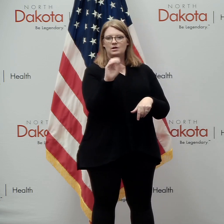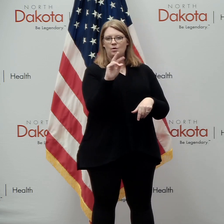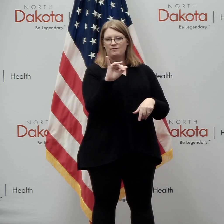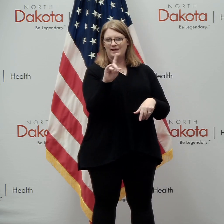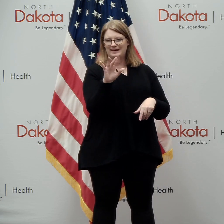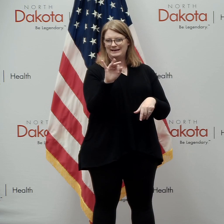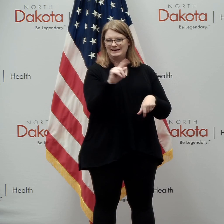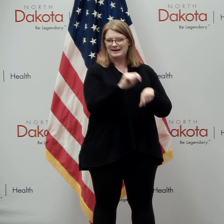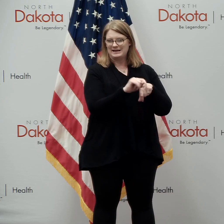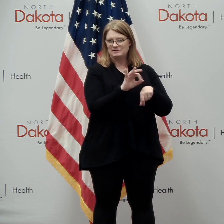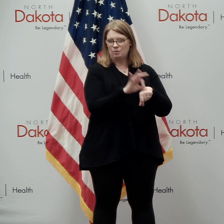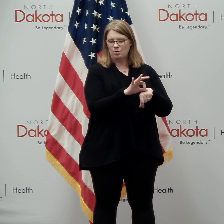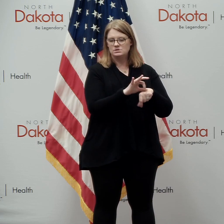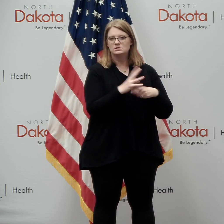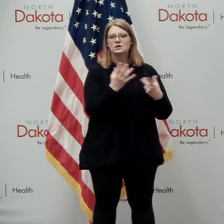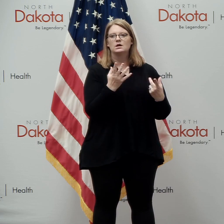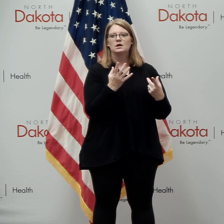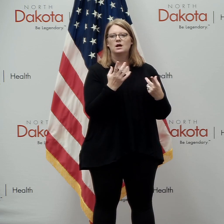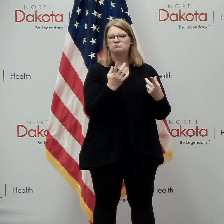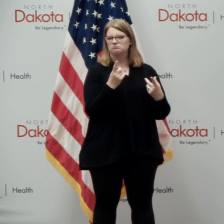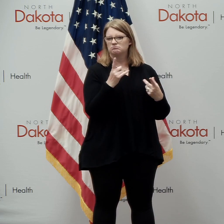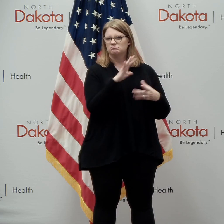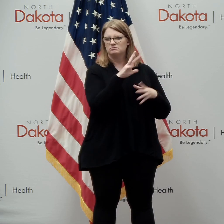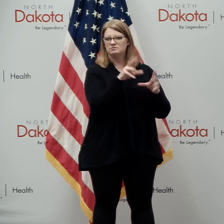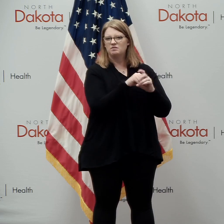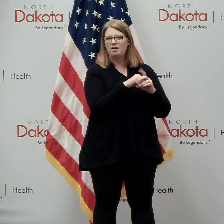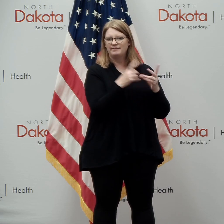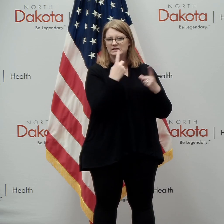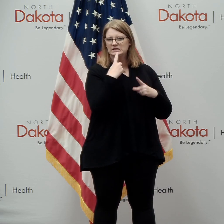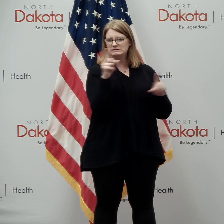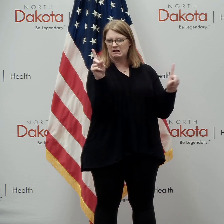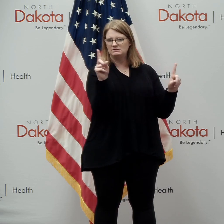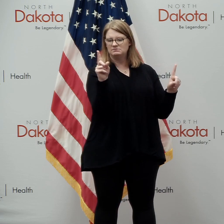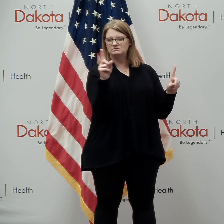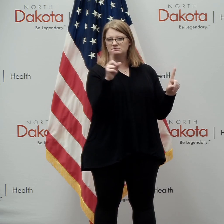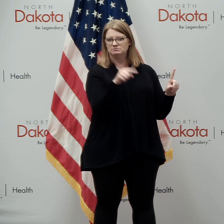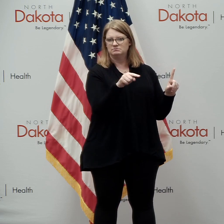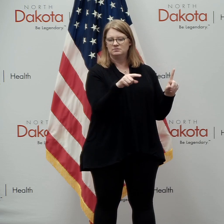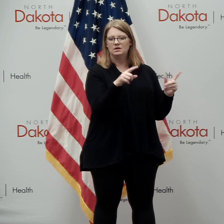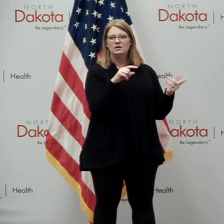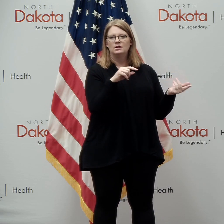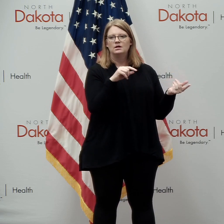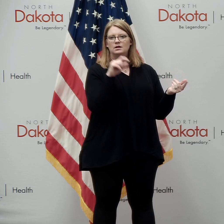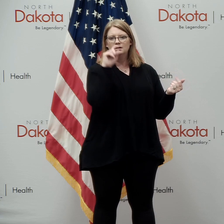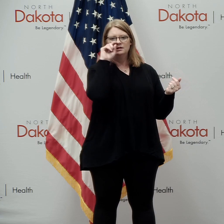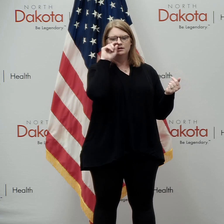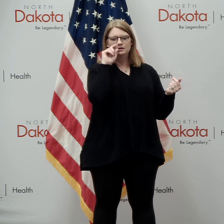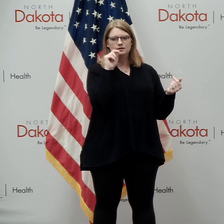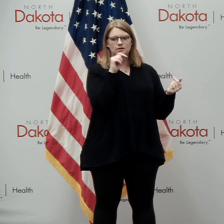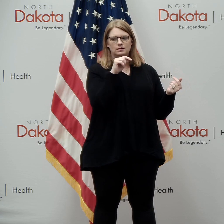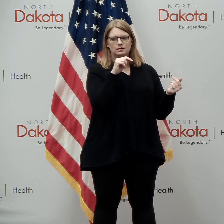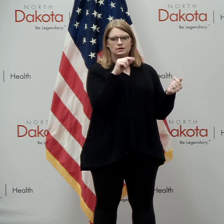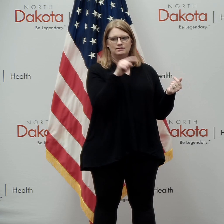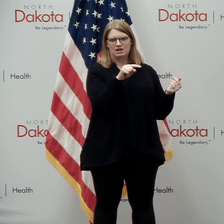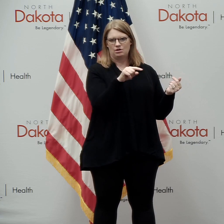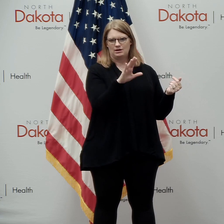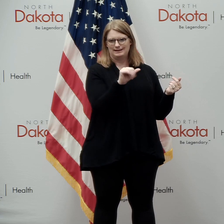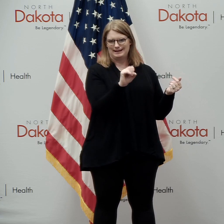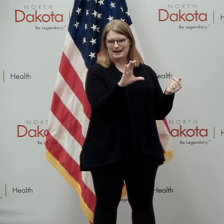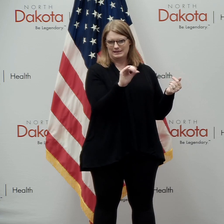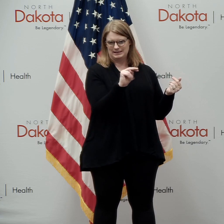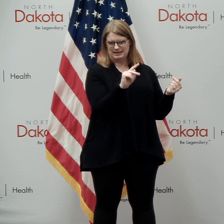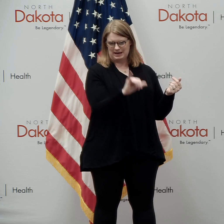COVID-19 task force, and so was engaged in the great success that we had going on in Cass